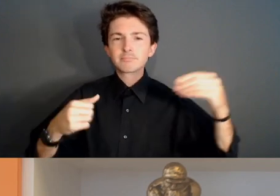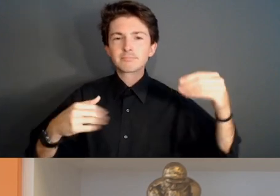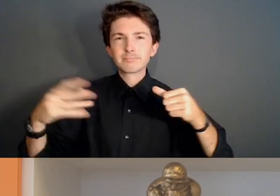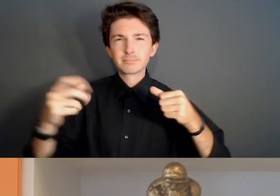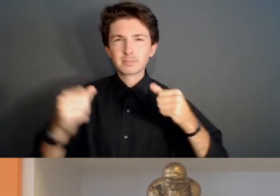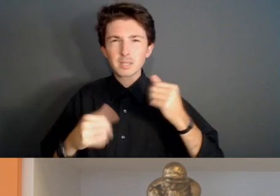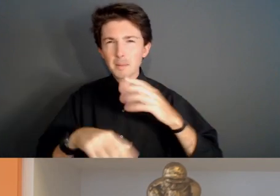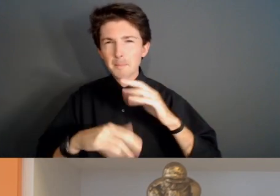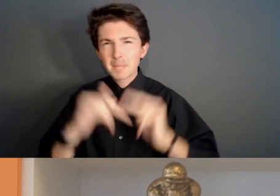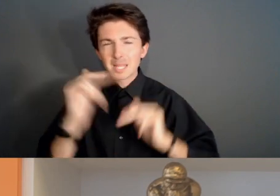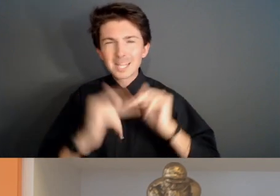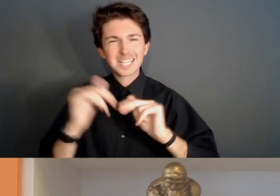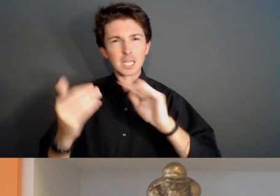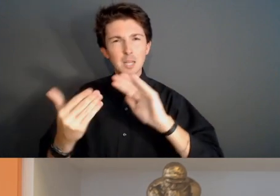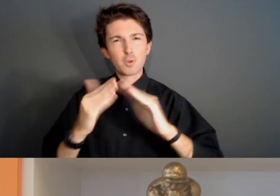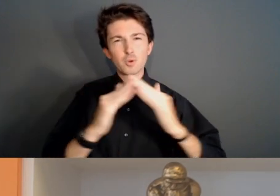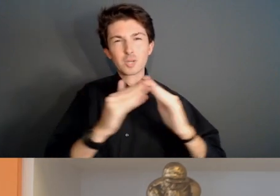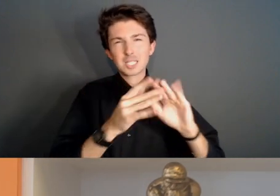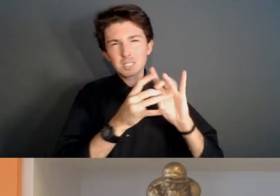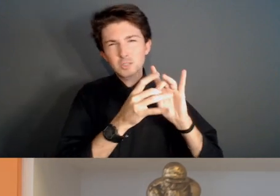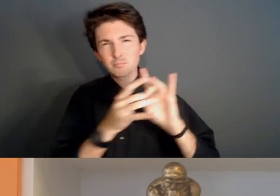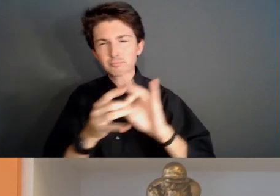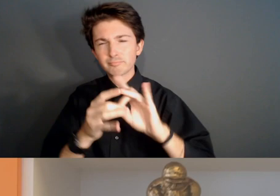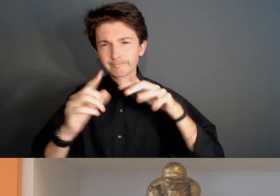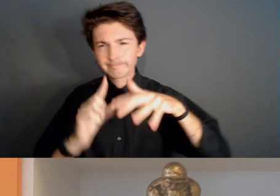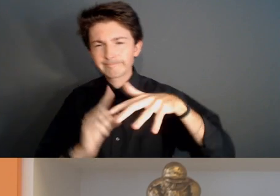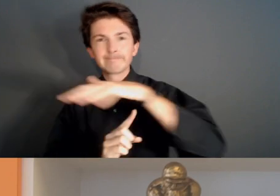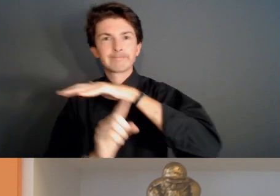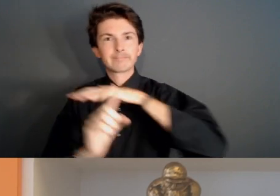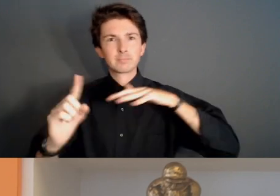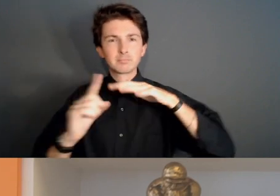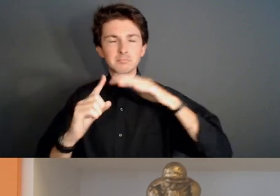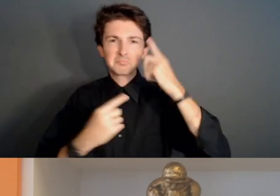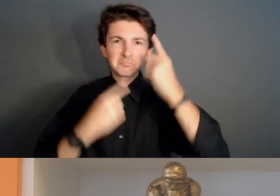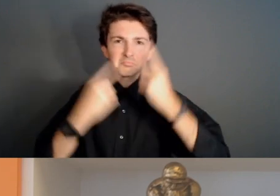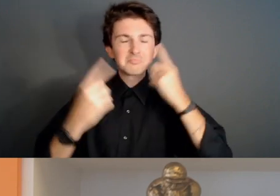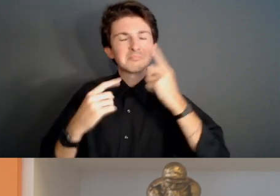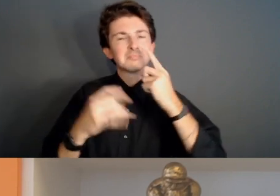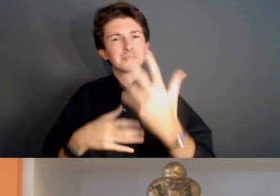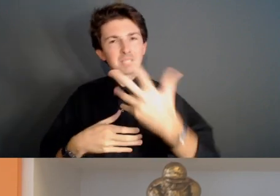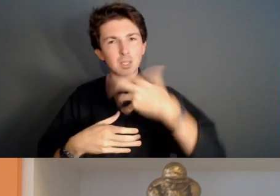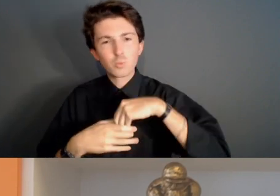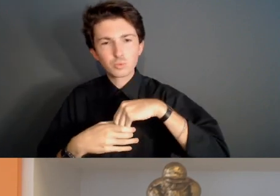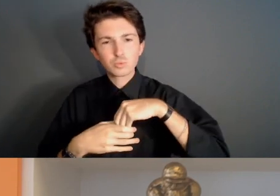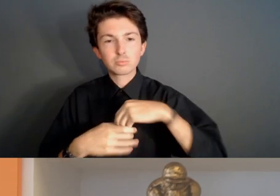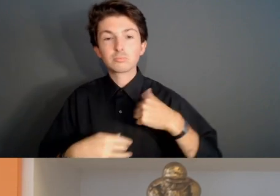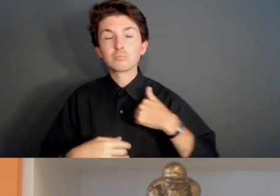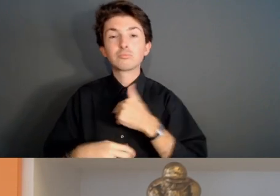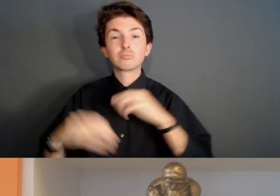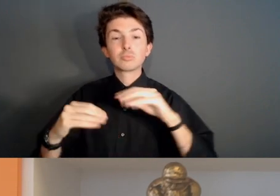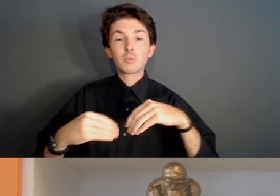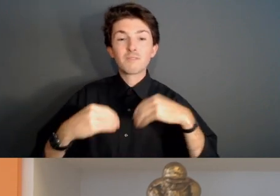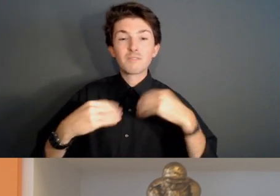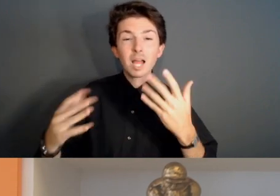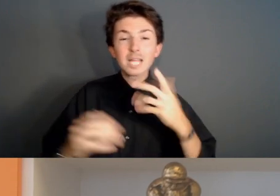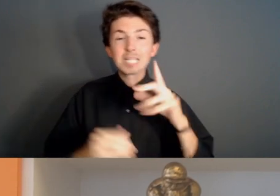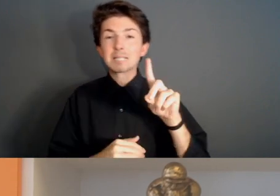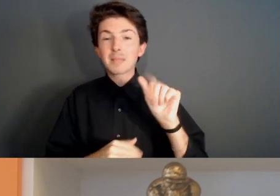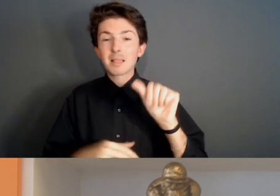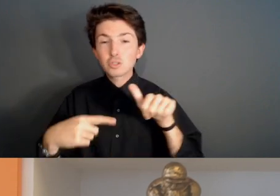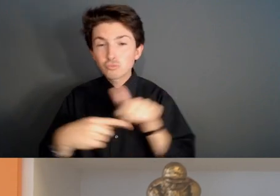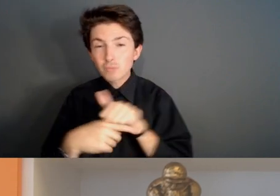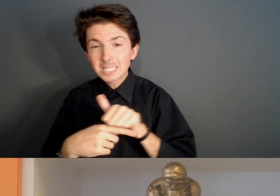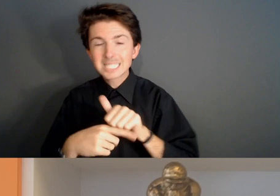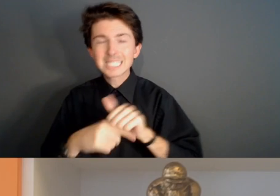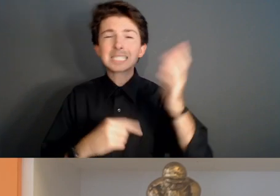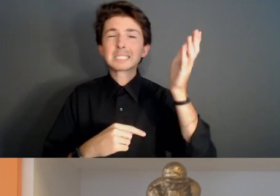around disability inclusion. We have been able to provide training to many other organizations through our Disability Training and